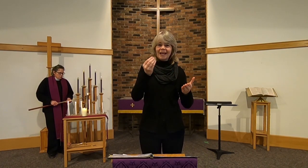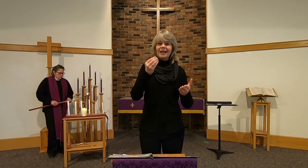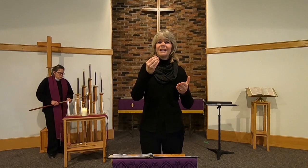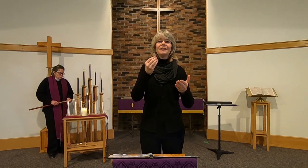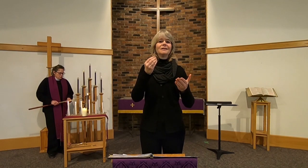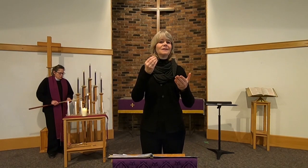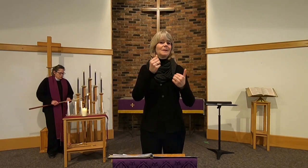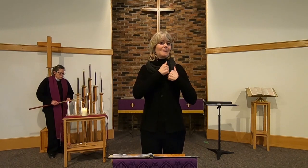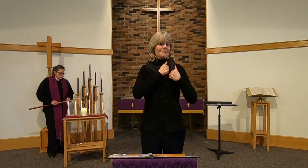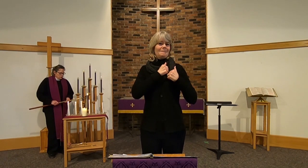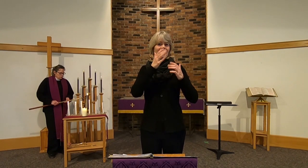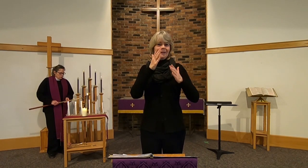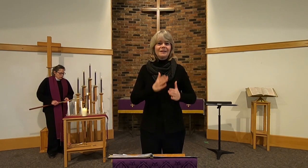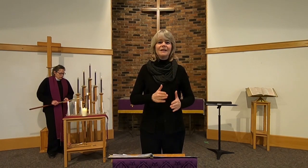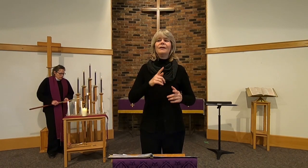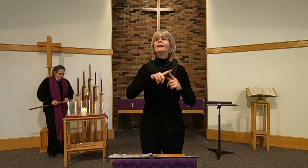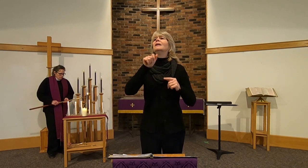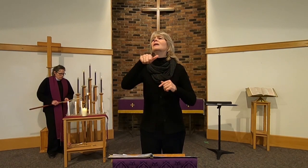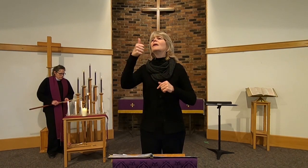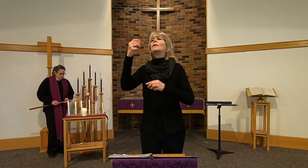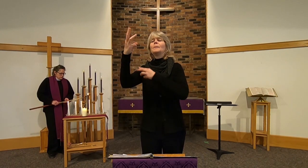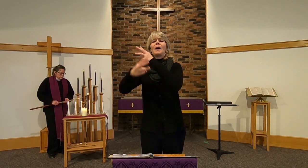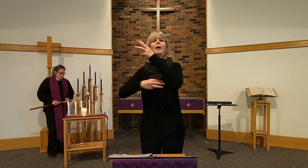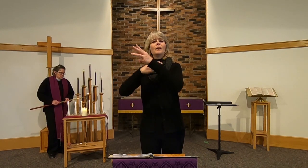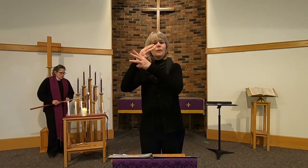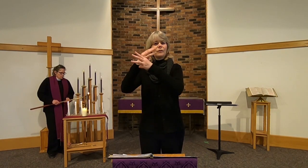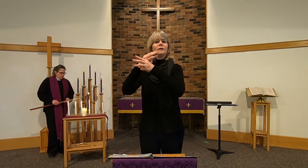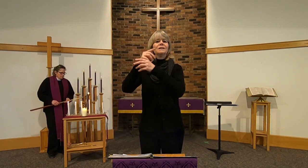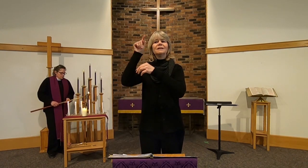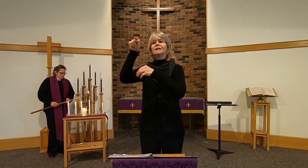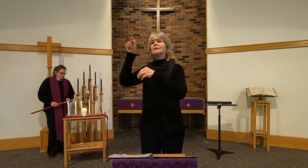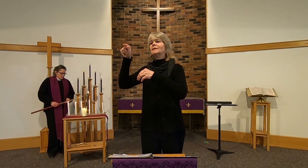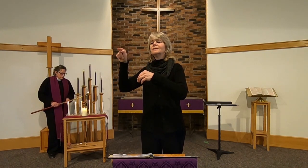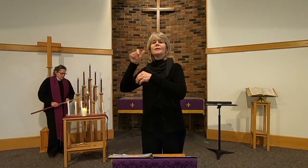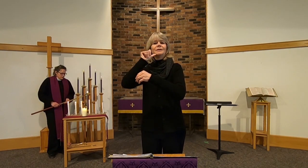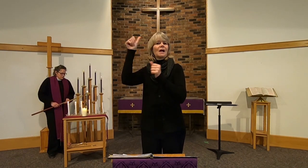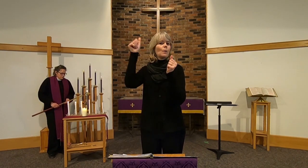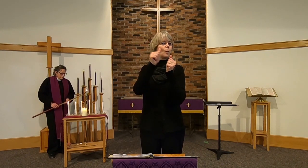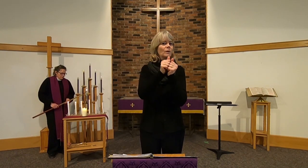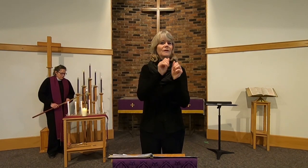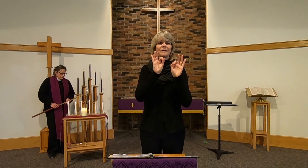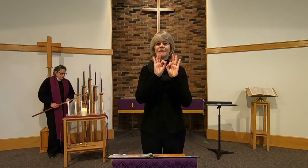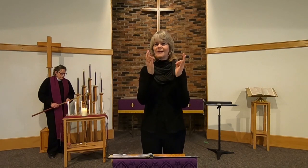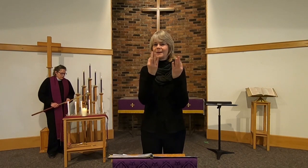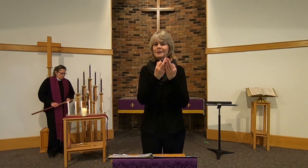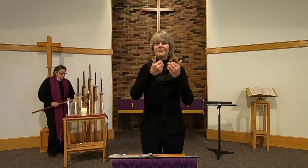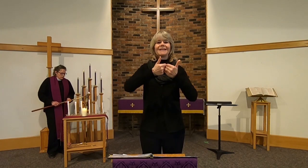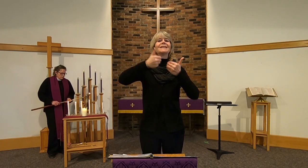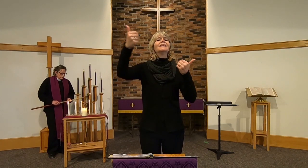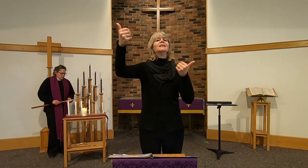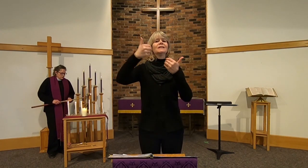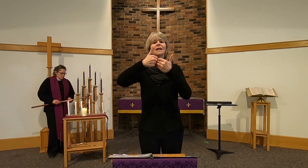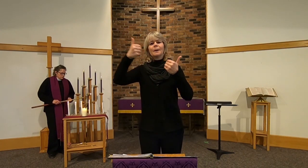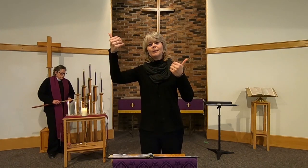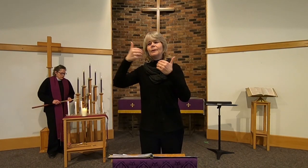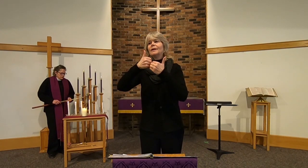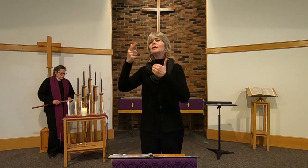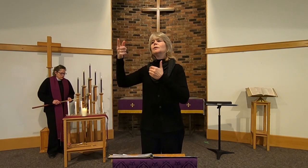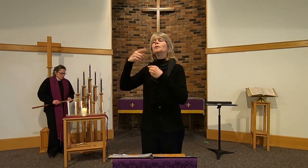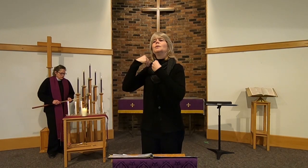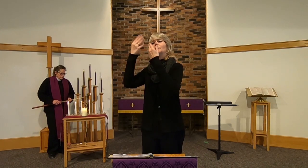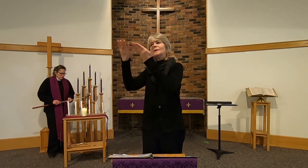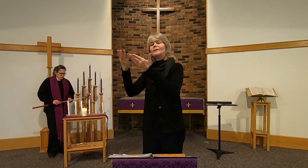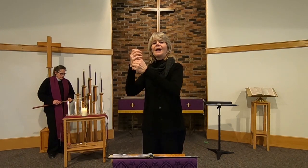as members of the military who are overseas, away from their families, helping to